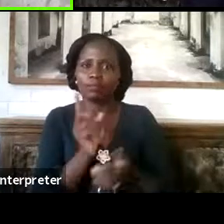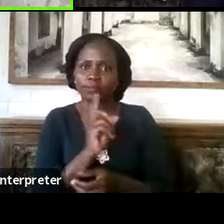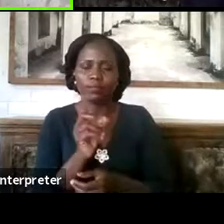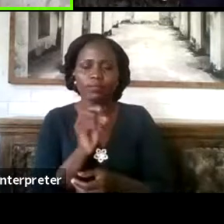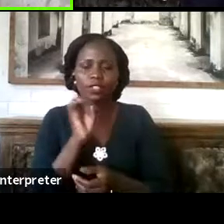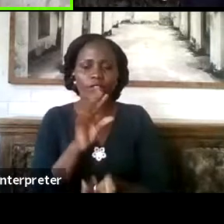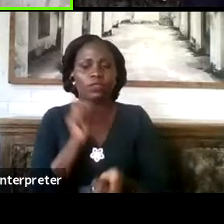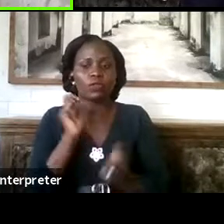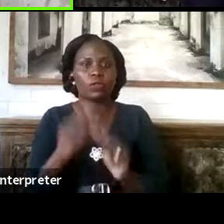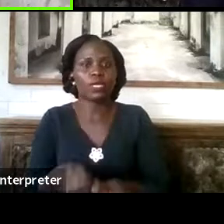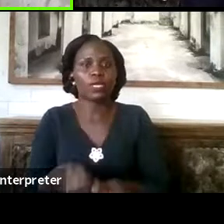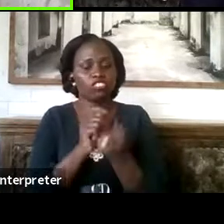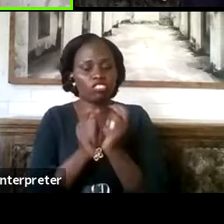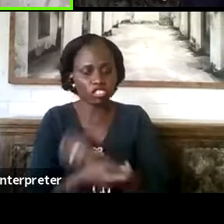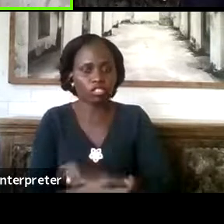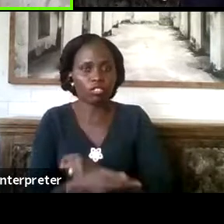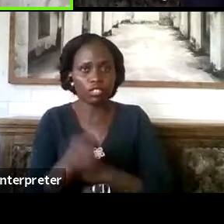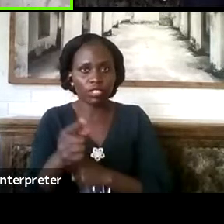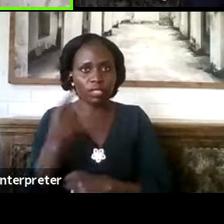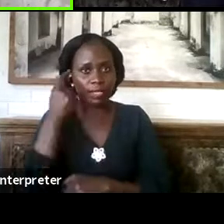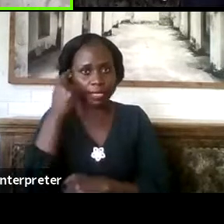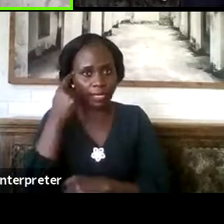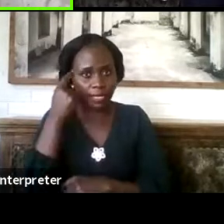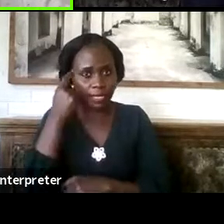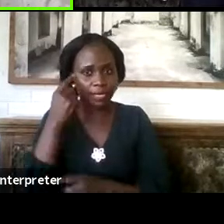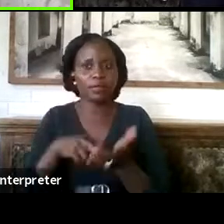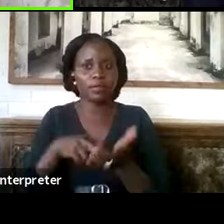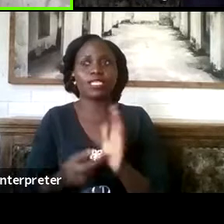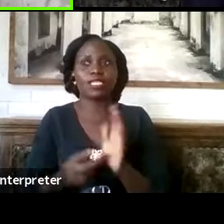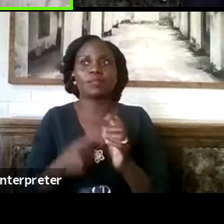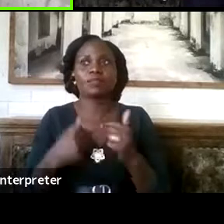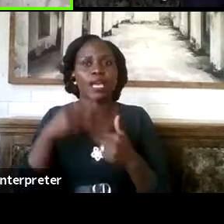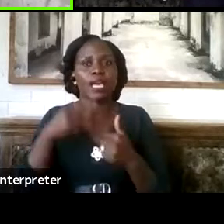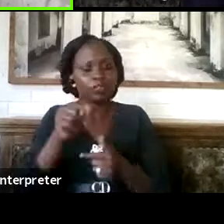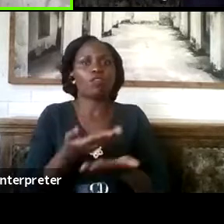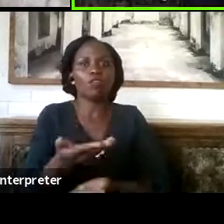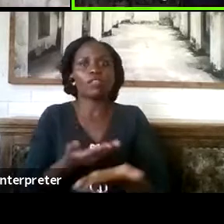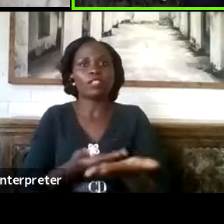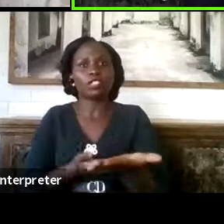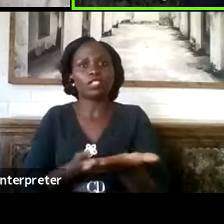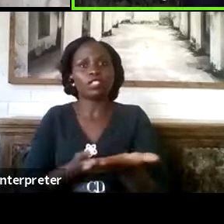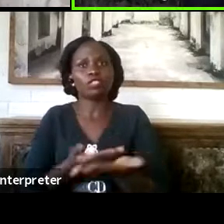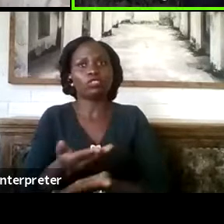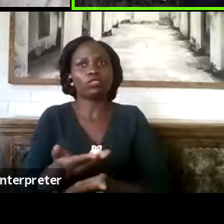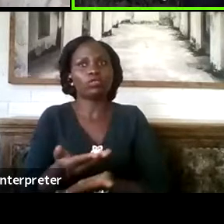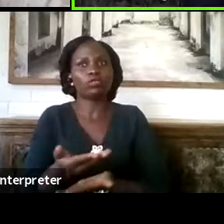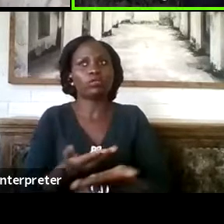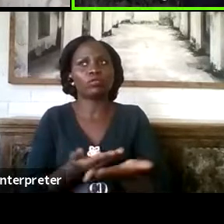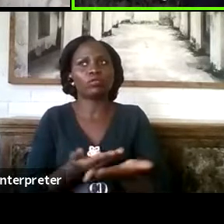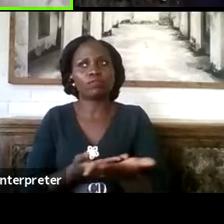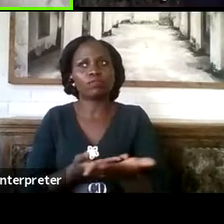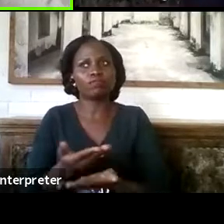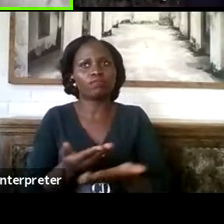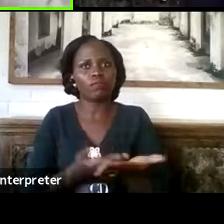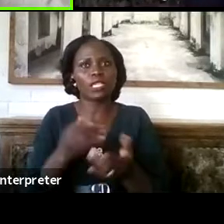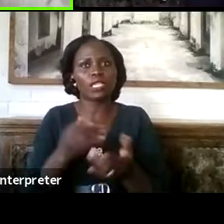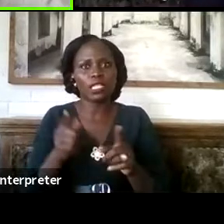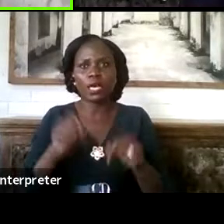then I think this conversation of costs will also be driven down. But I'm